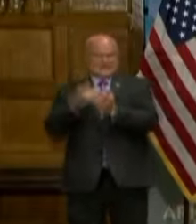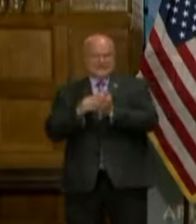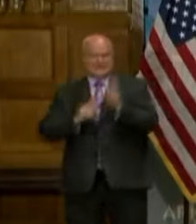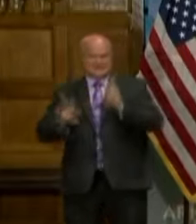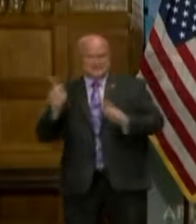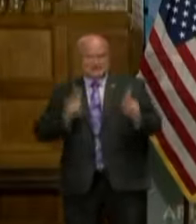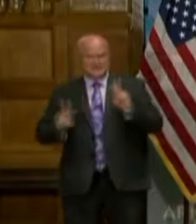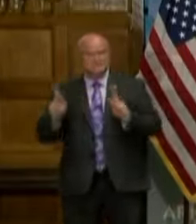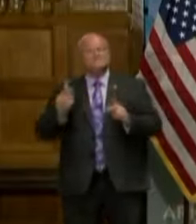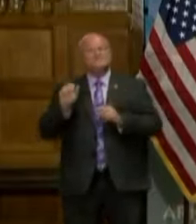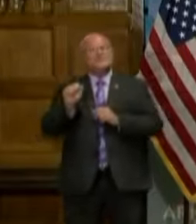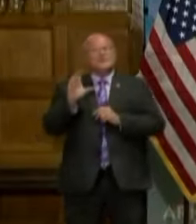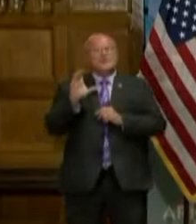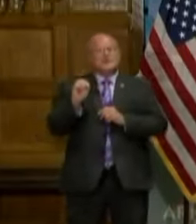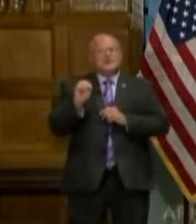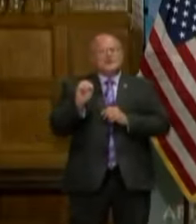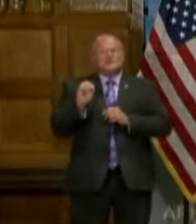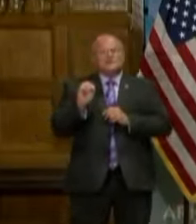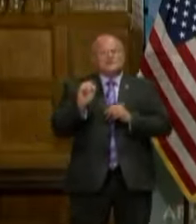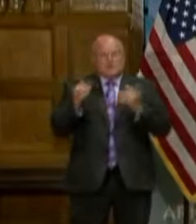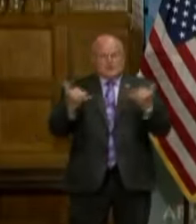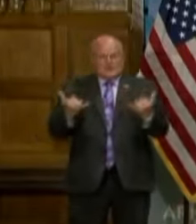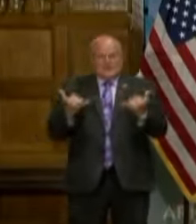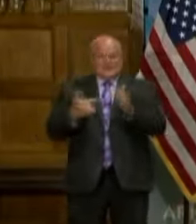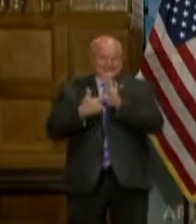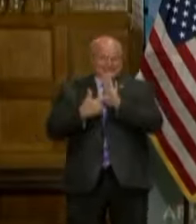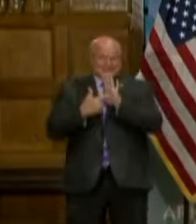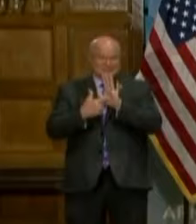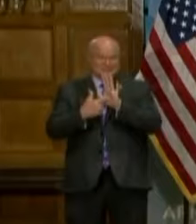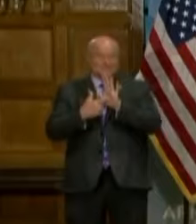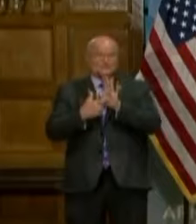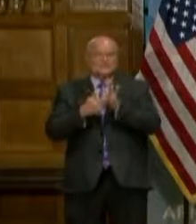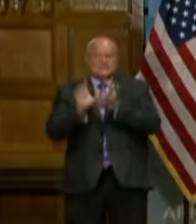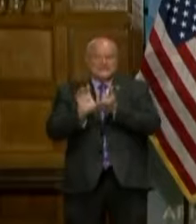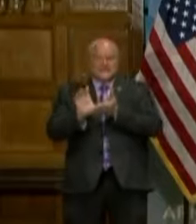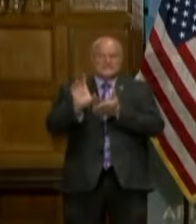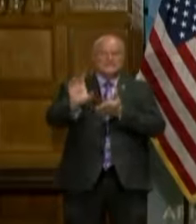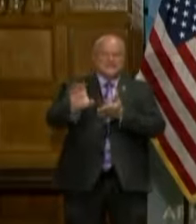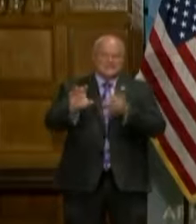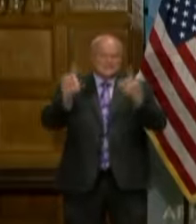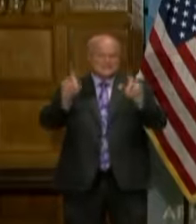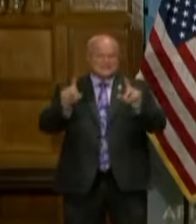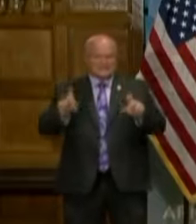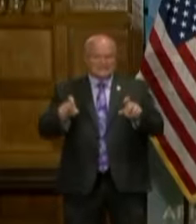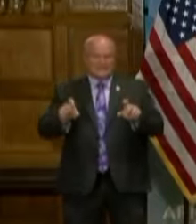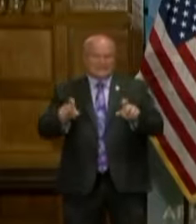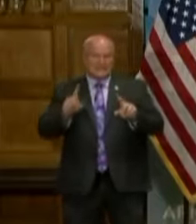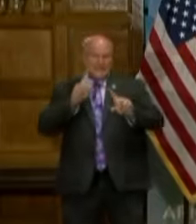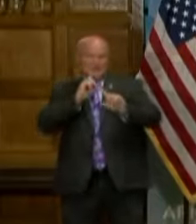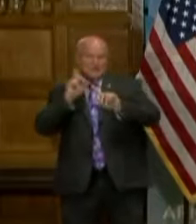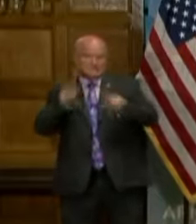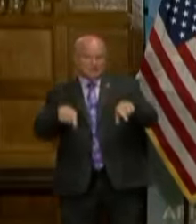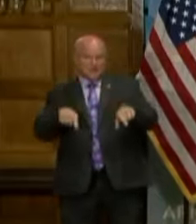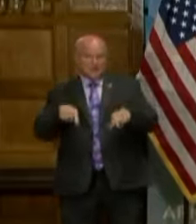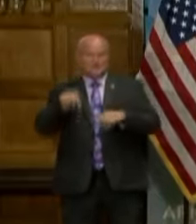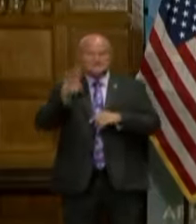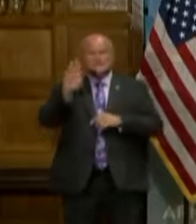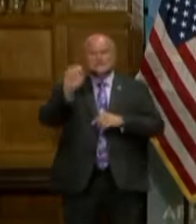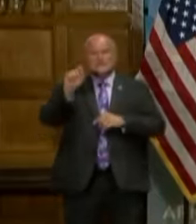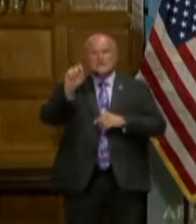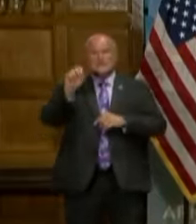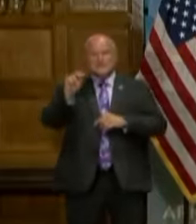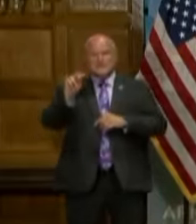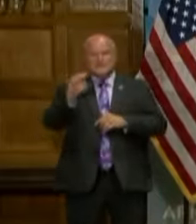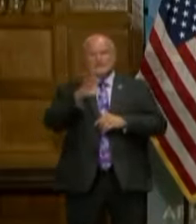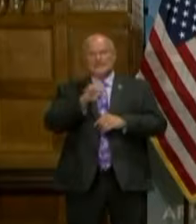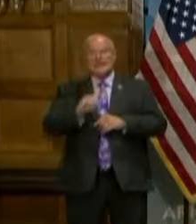that. And so this shows the investment in testing and the response there in Benton County and across